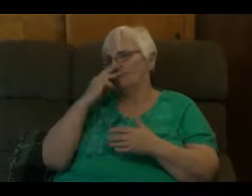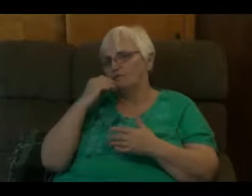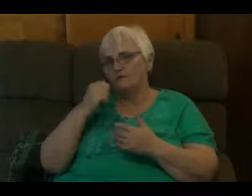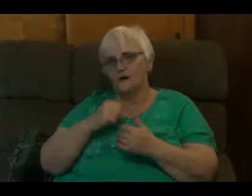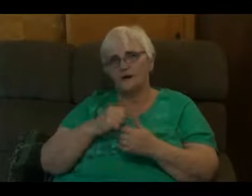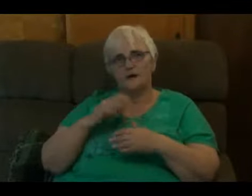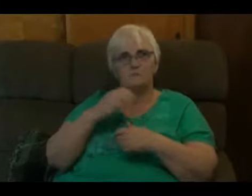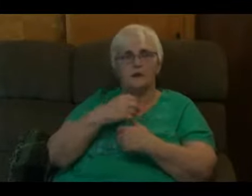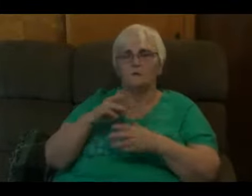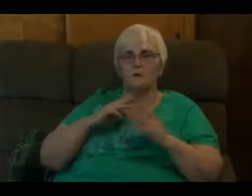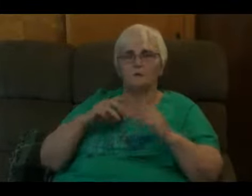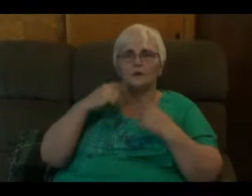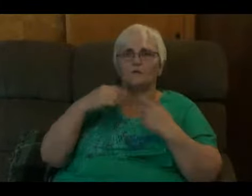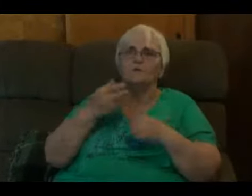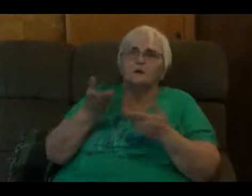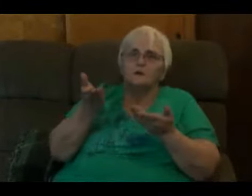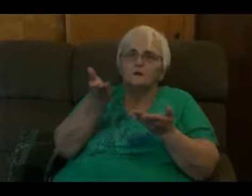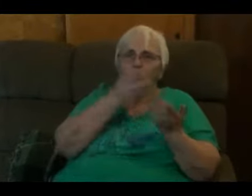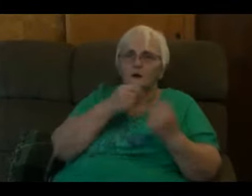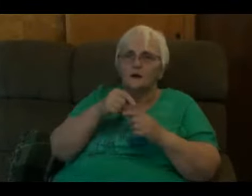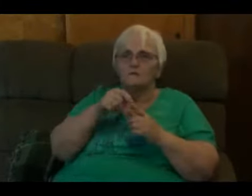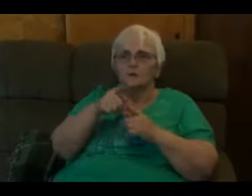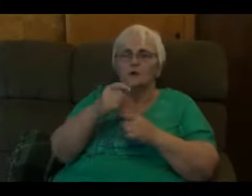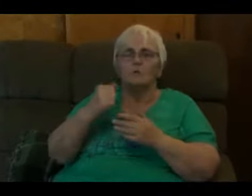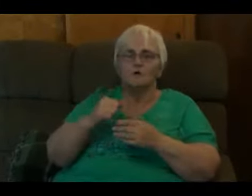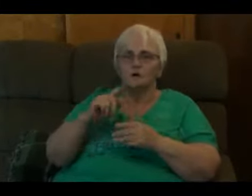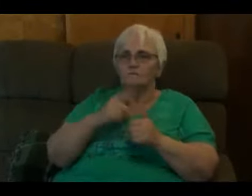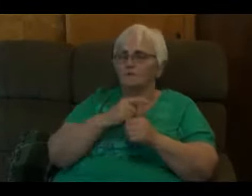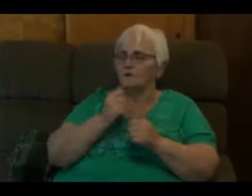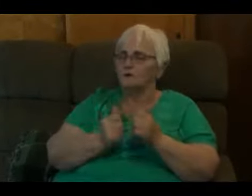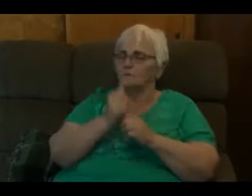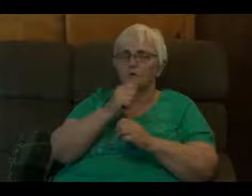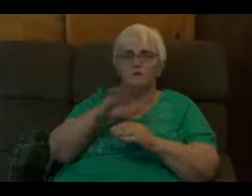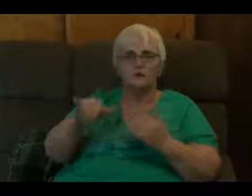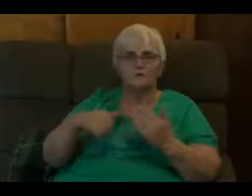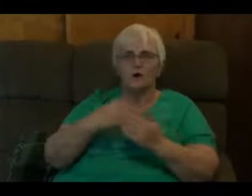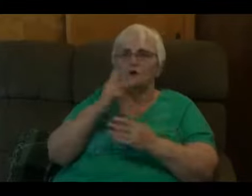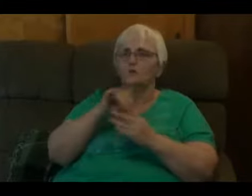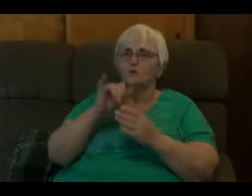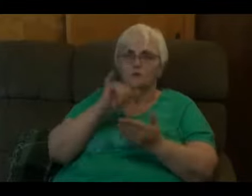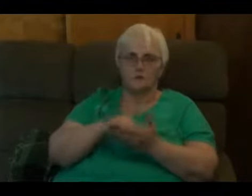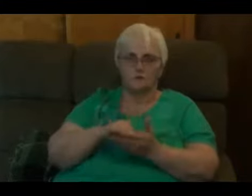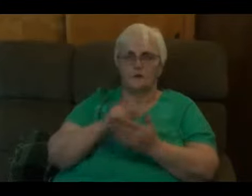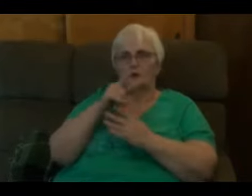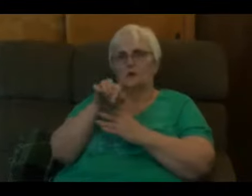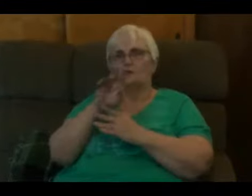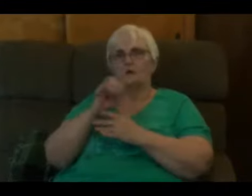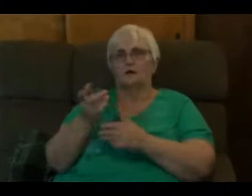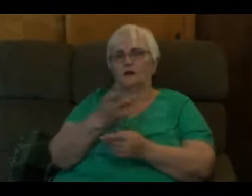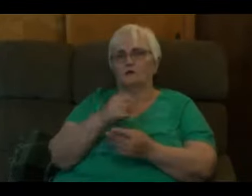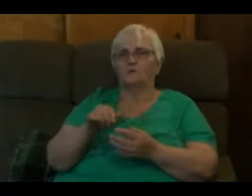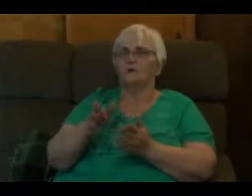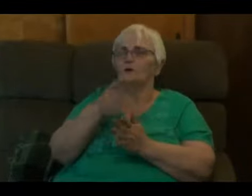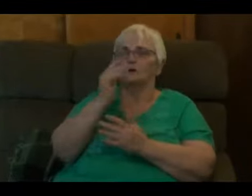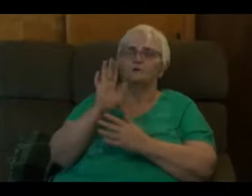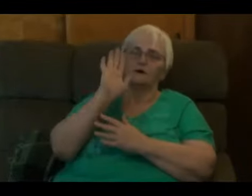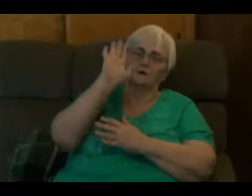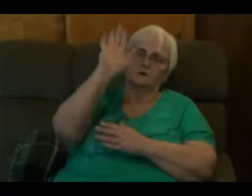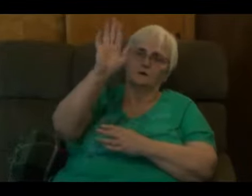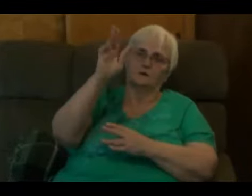might be that God gave you, He wants you, first and foremost, to use that trait that He gave you to glorify His name. That's why we're